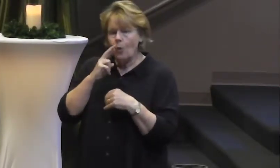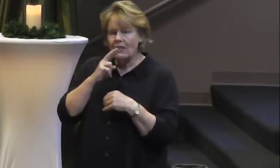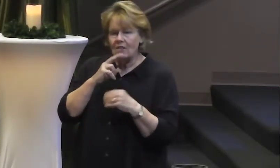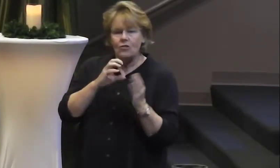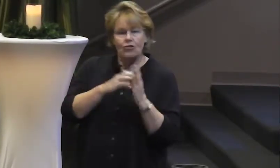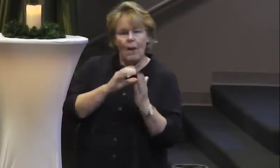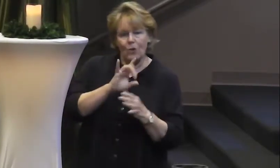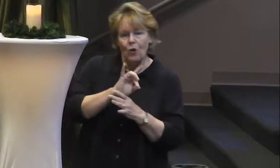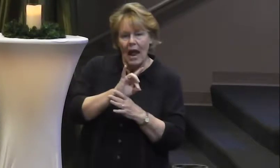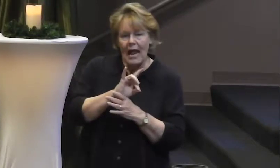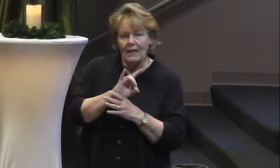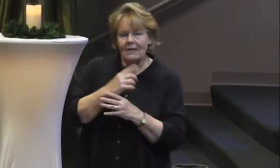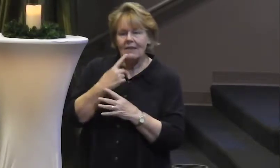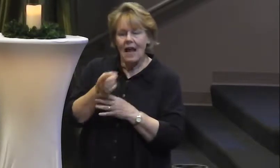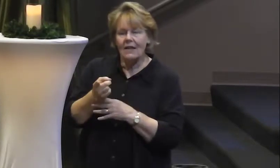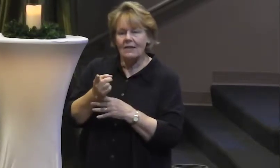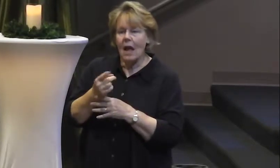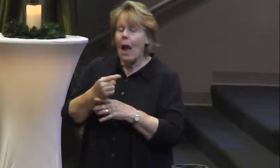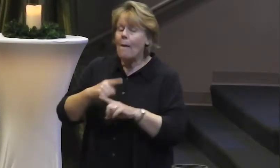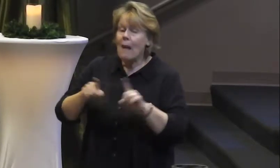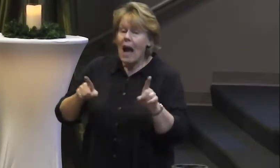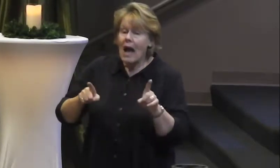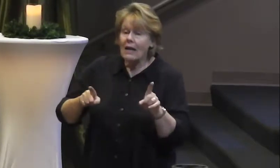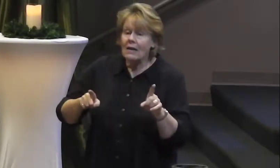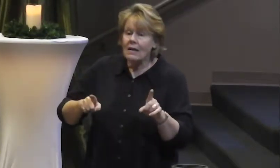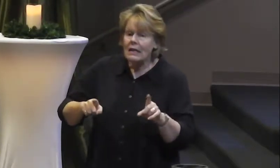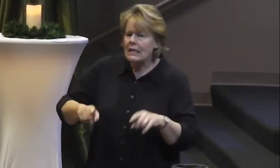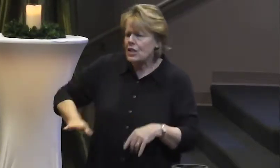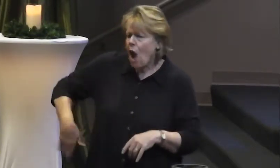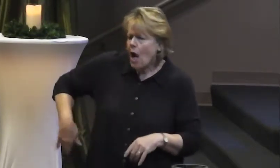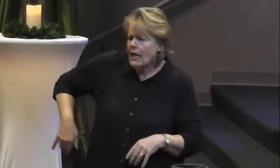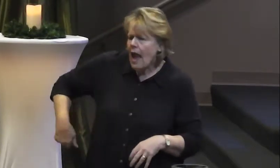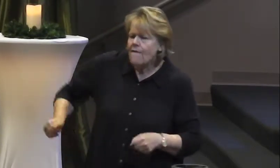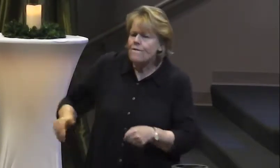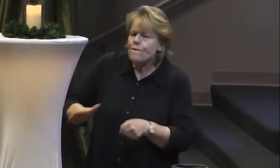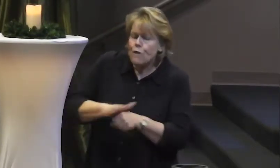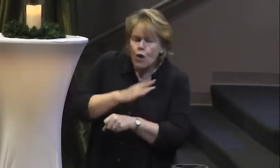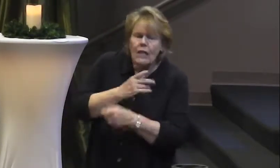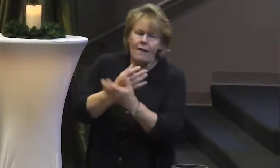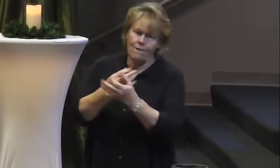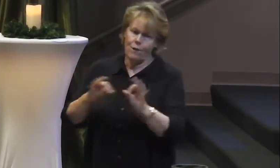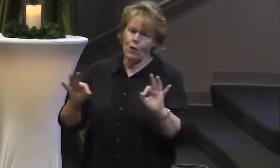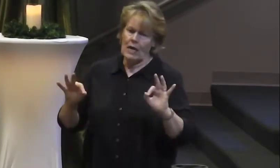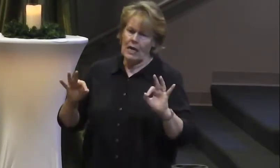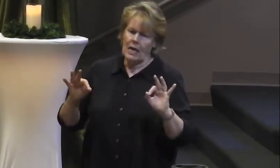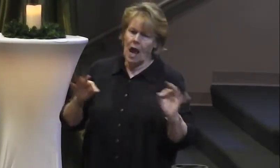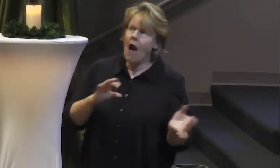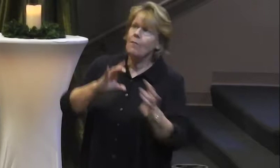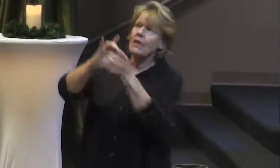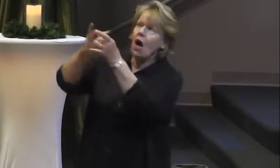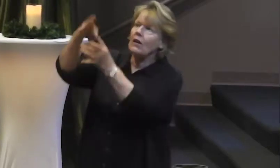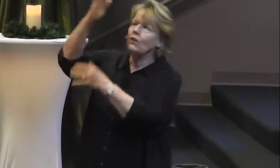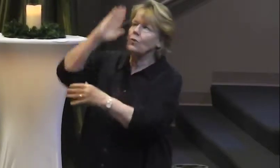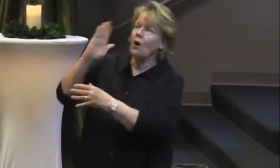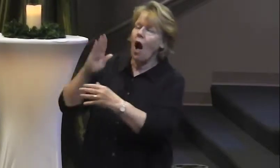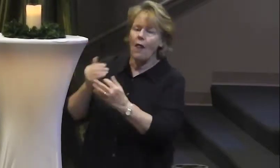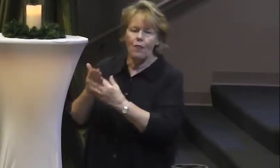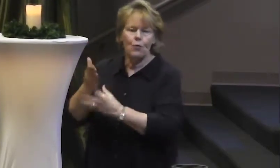not yet in the full liberation of belonging to God through Christ. We're still waiting.